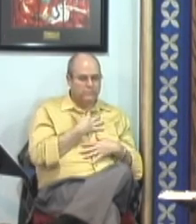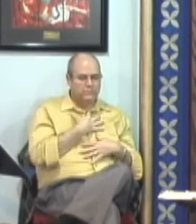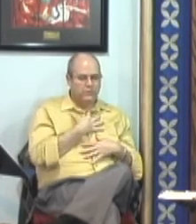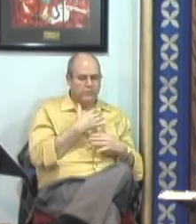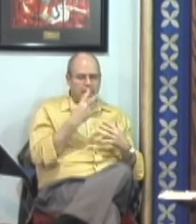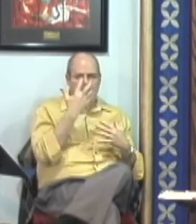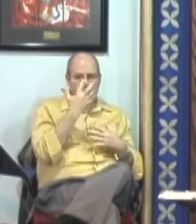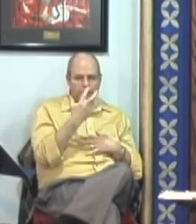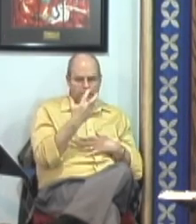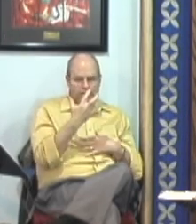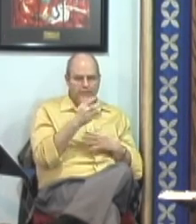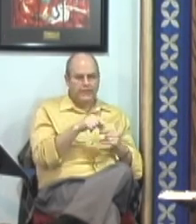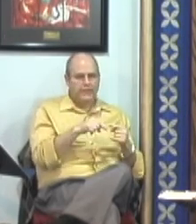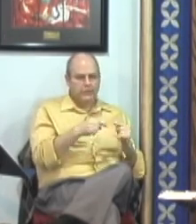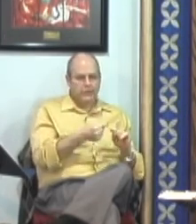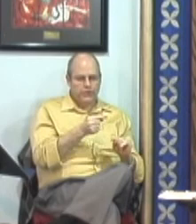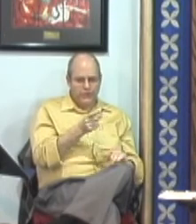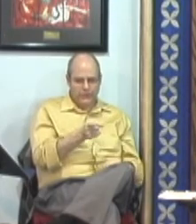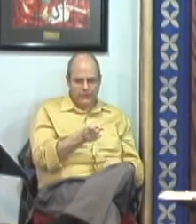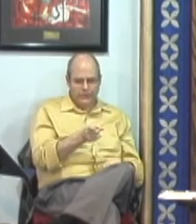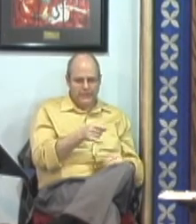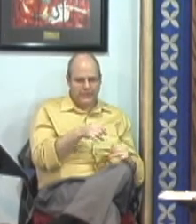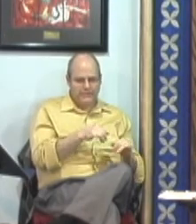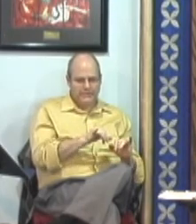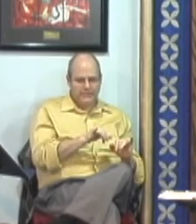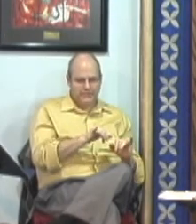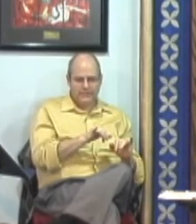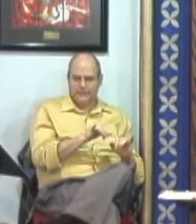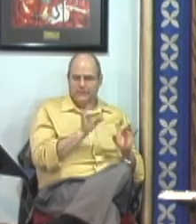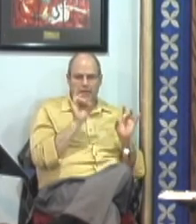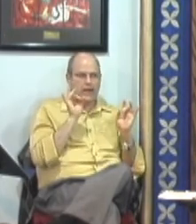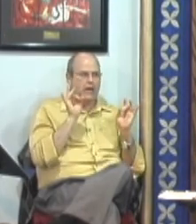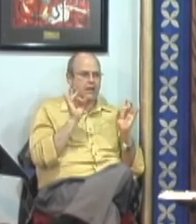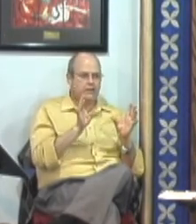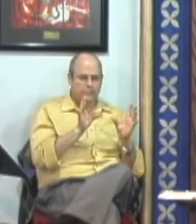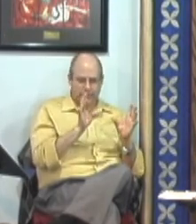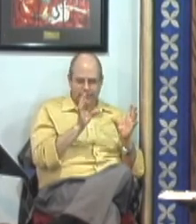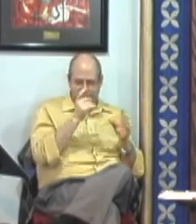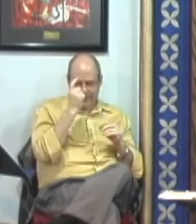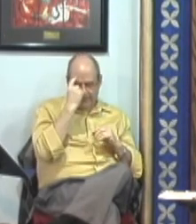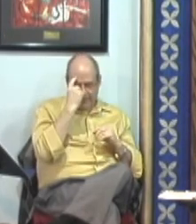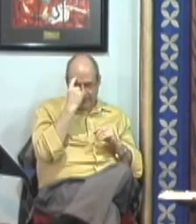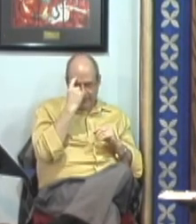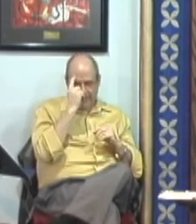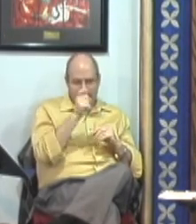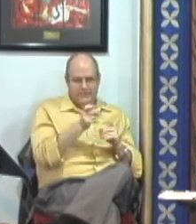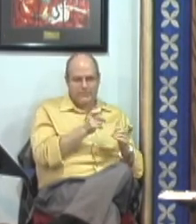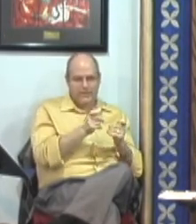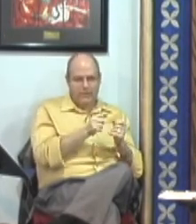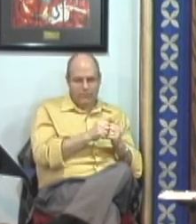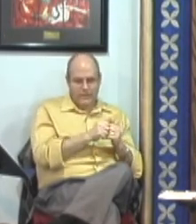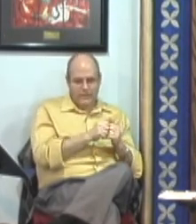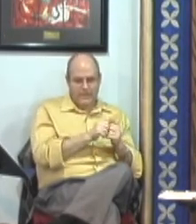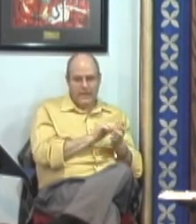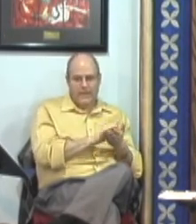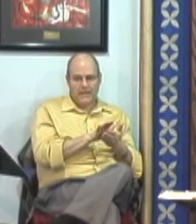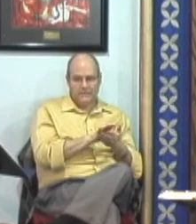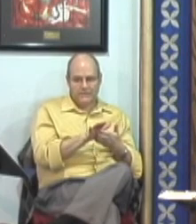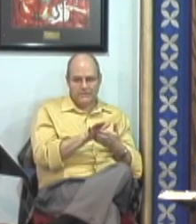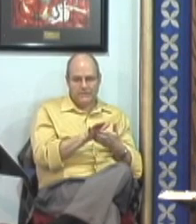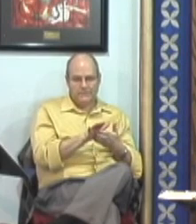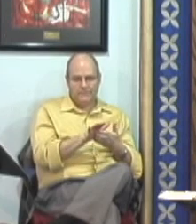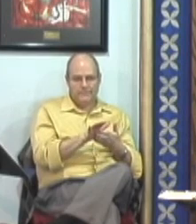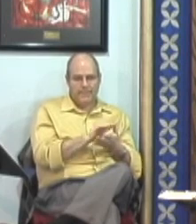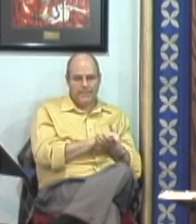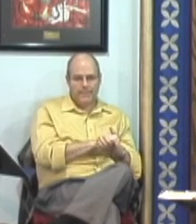or anger, then it's hurting you. It's still a traumatic memory. That's an ungodly thing. It needs to be dealt with and cleansed and done